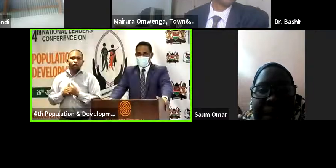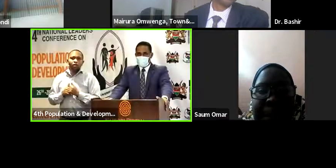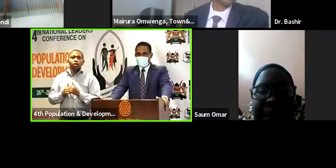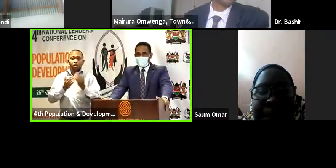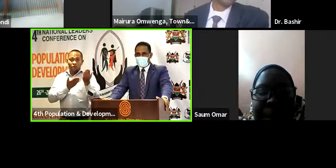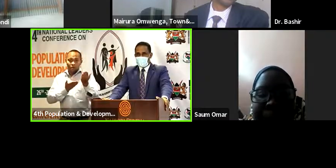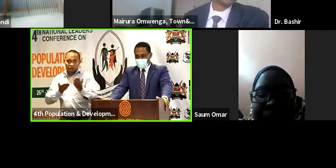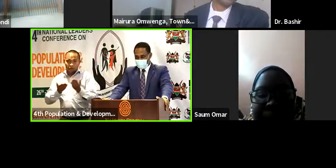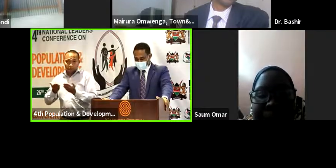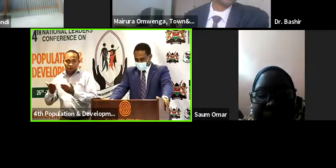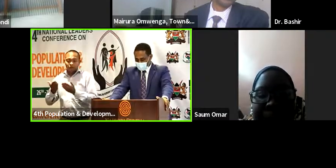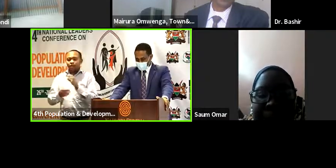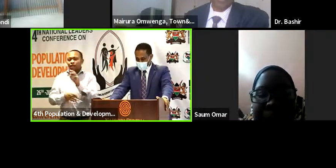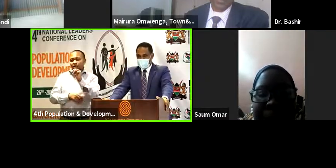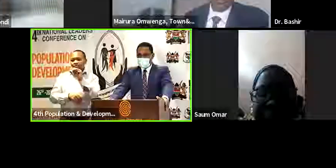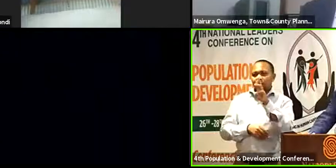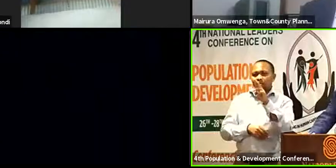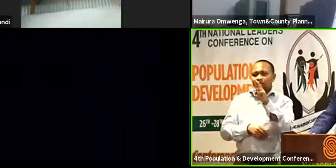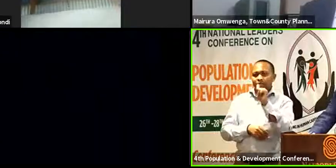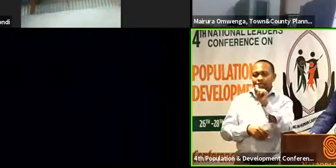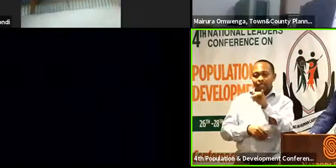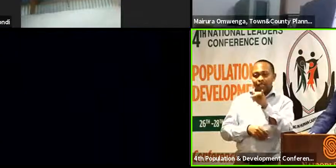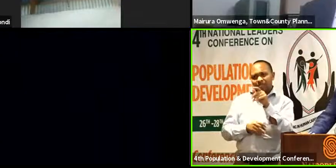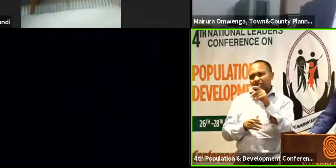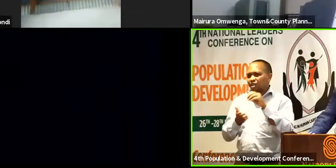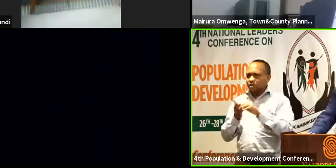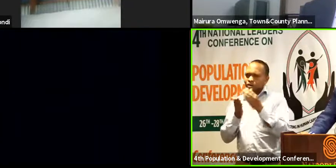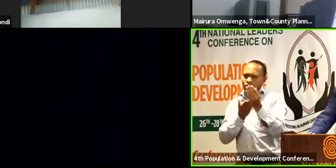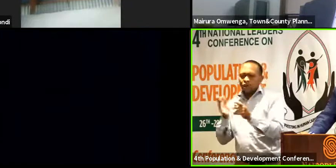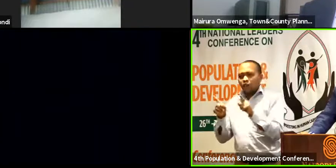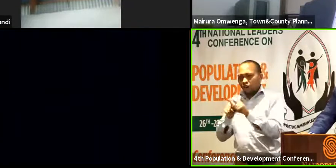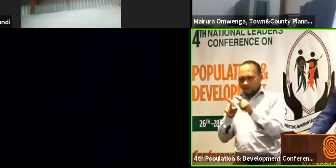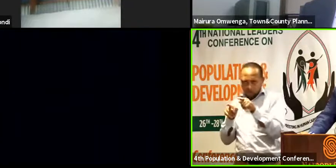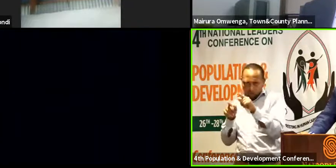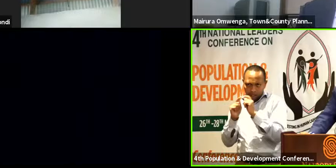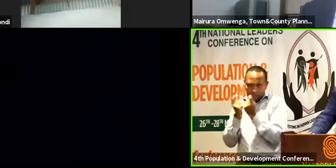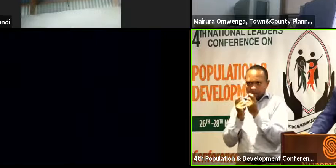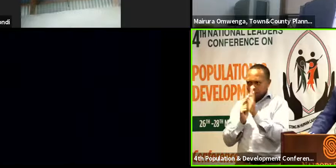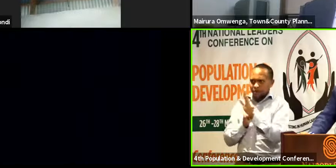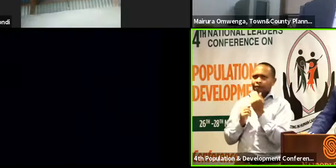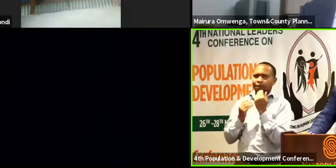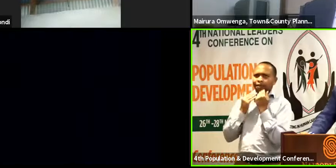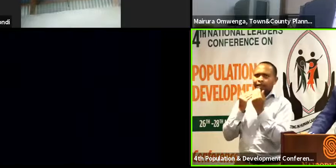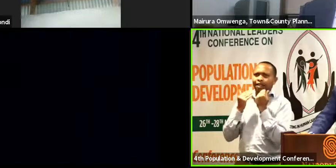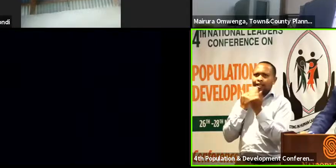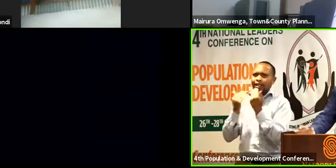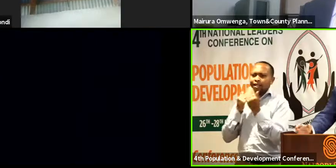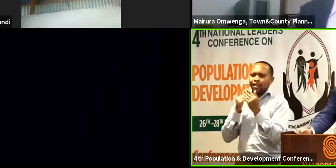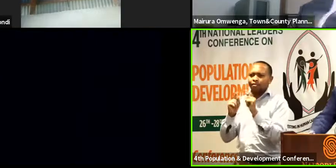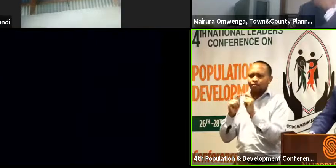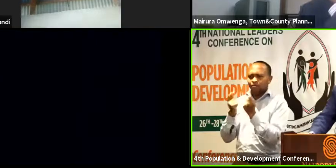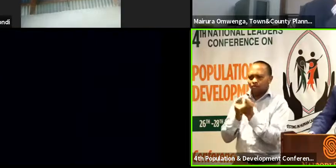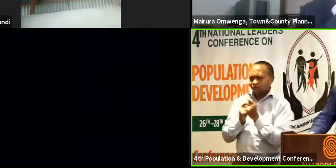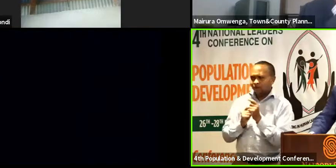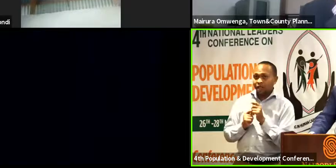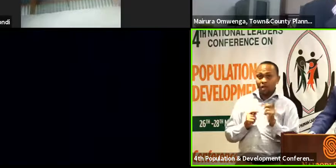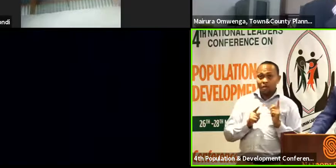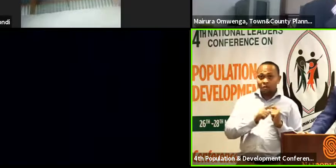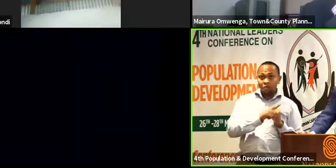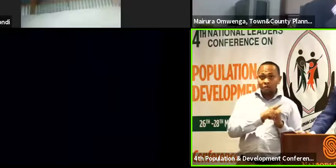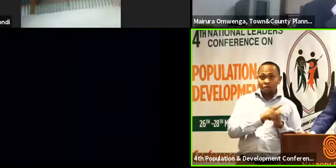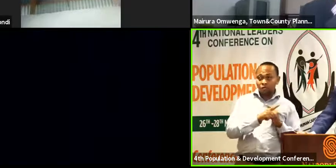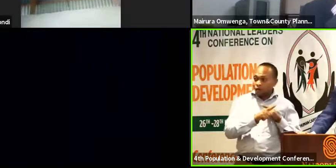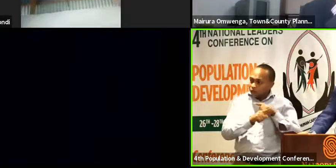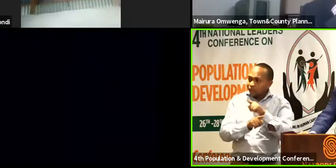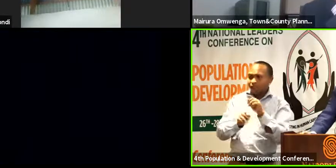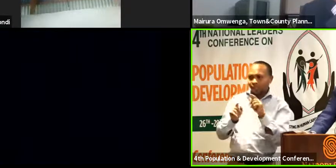welcome, Miriam and Yokabi. Thank you very much, Dr. Bashir, on the theme. I think I joined that team. I saw it briefly, and I think